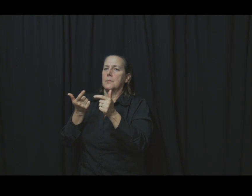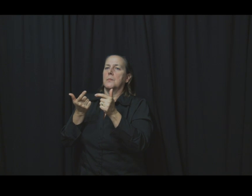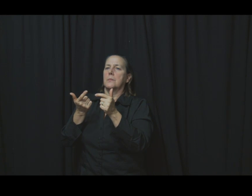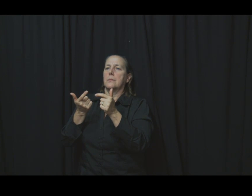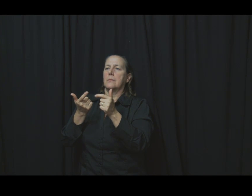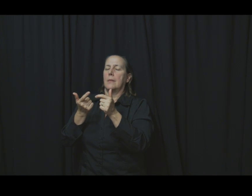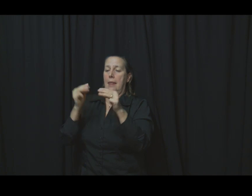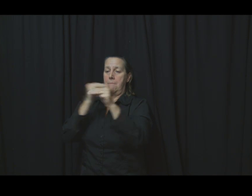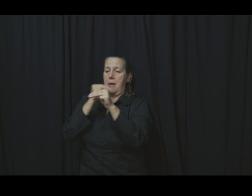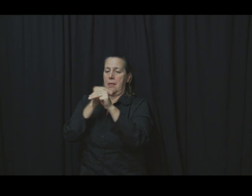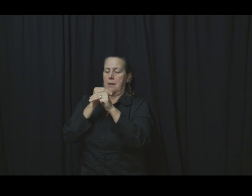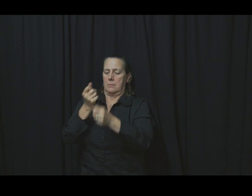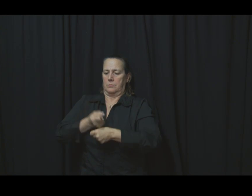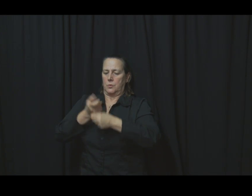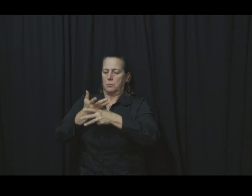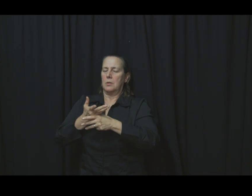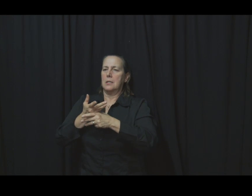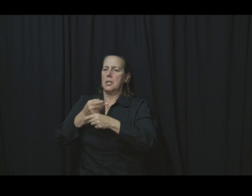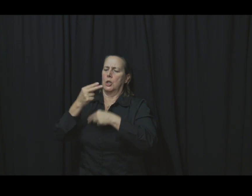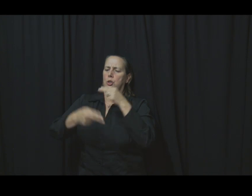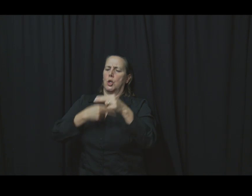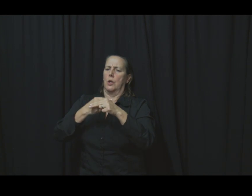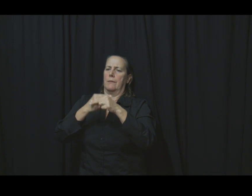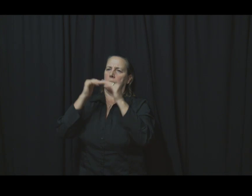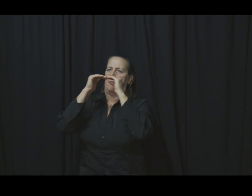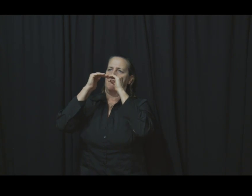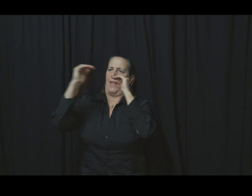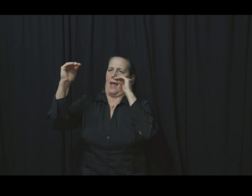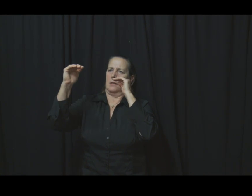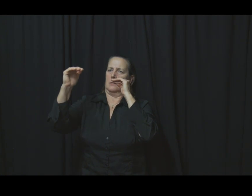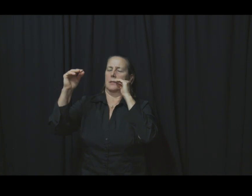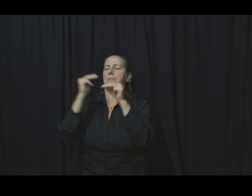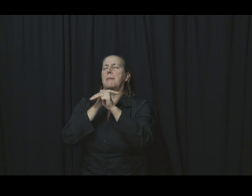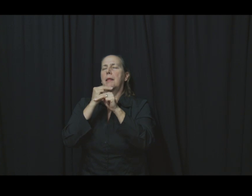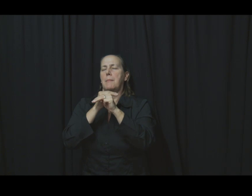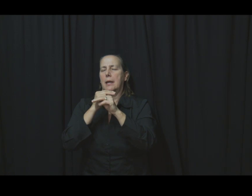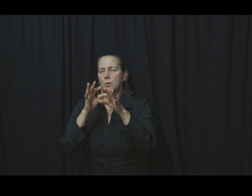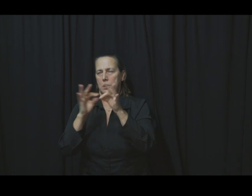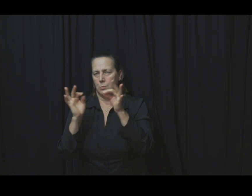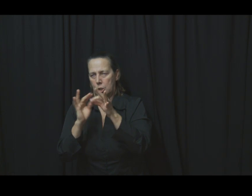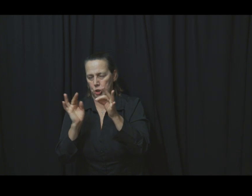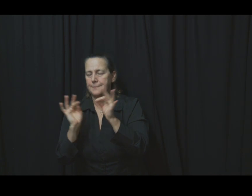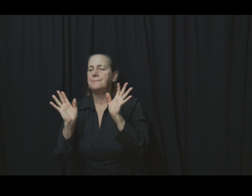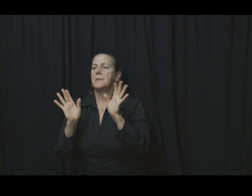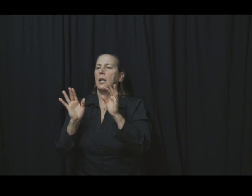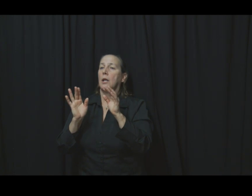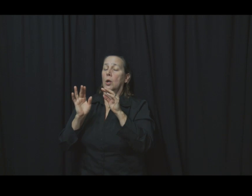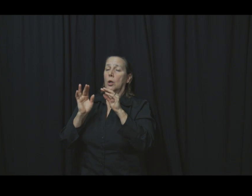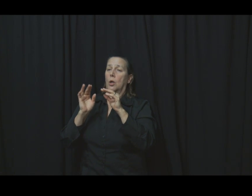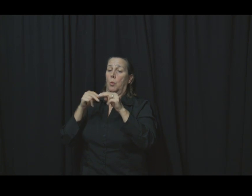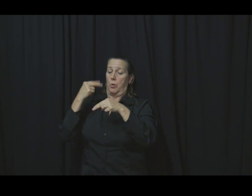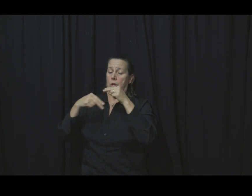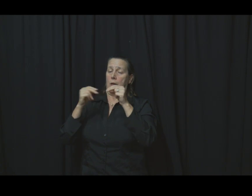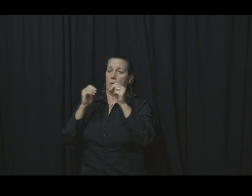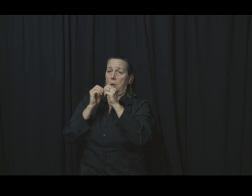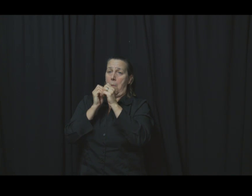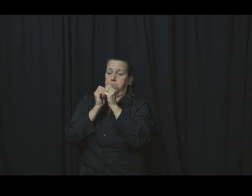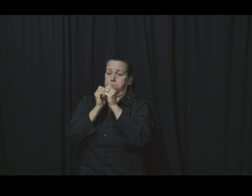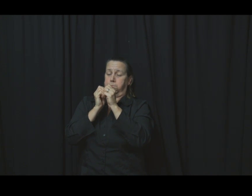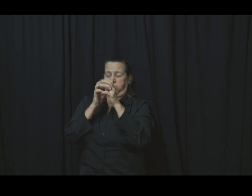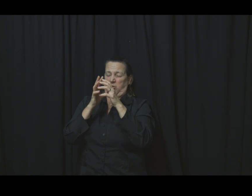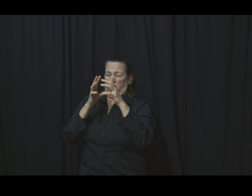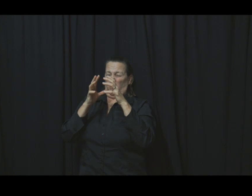mathematical expression is the universe flat? This is a mathematical expression. Will the universe slow down asymptotically without ever